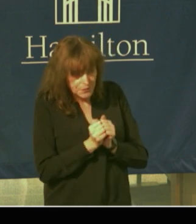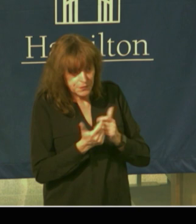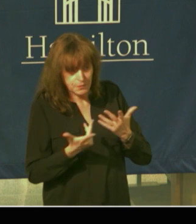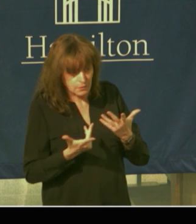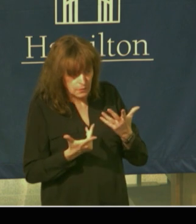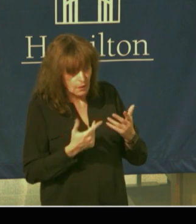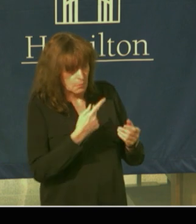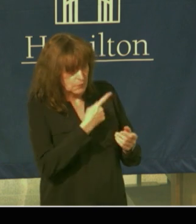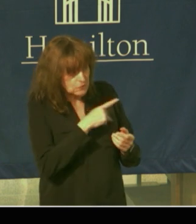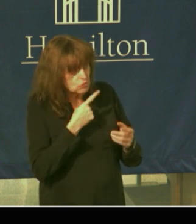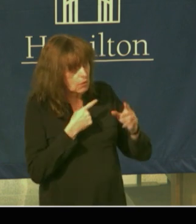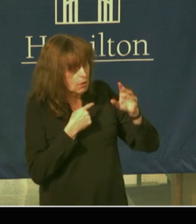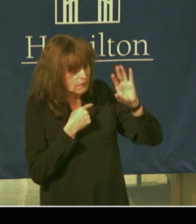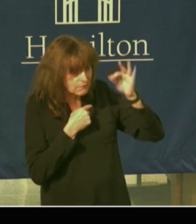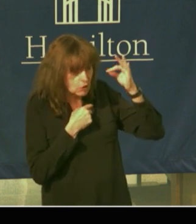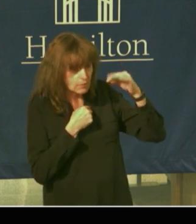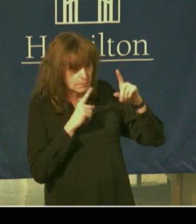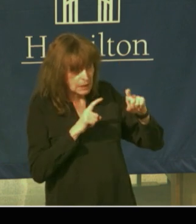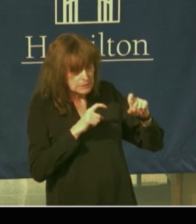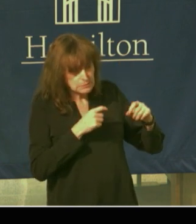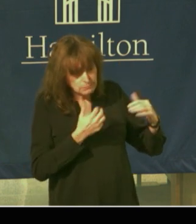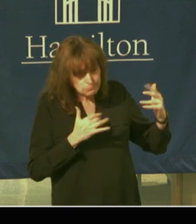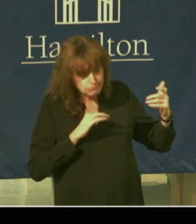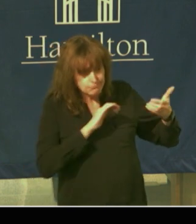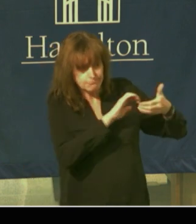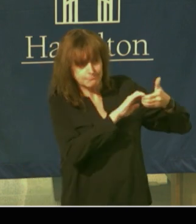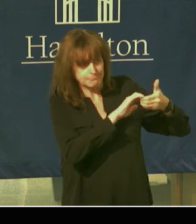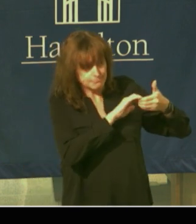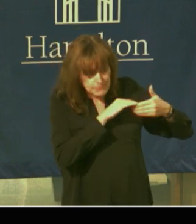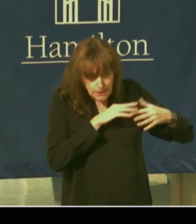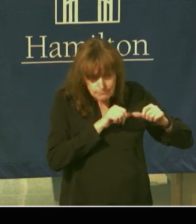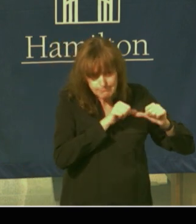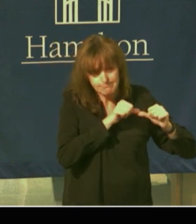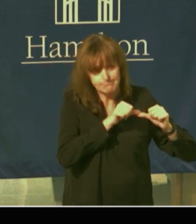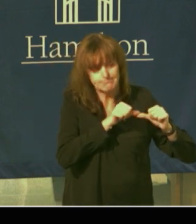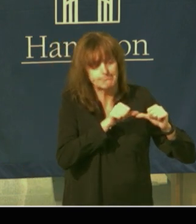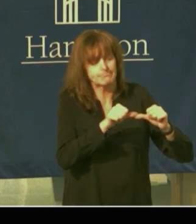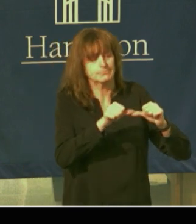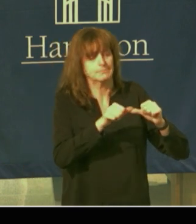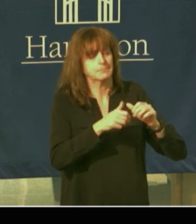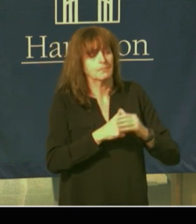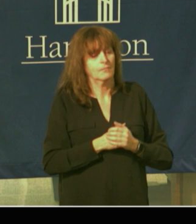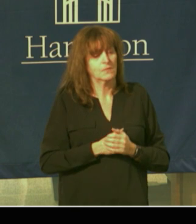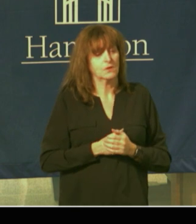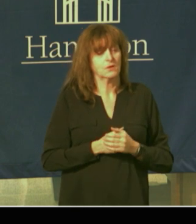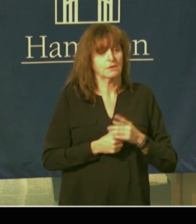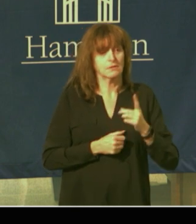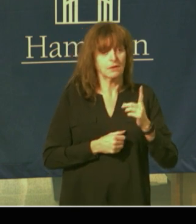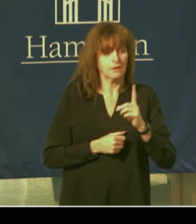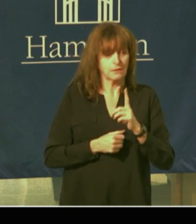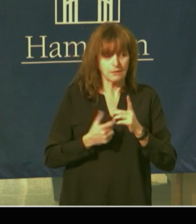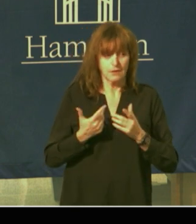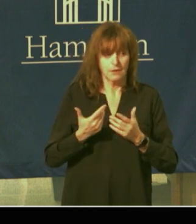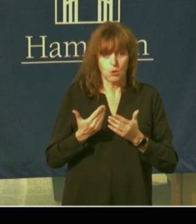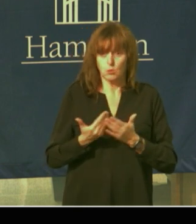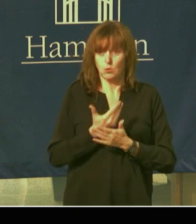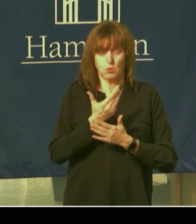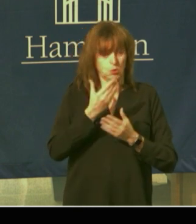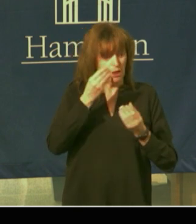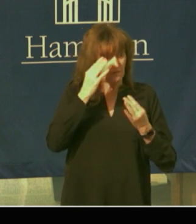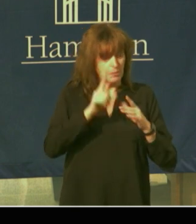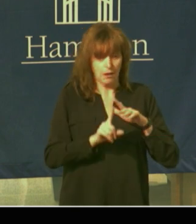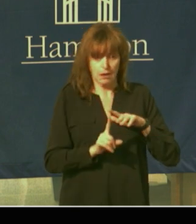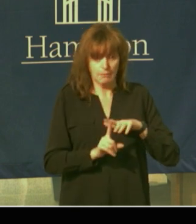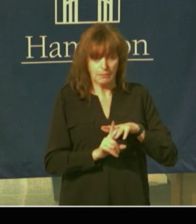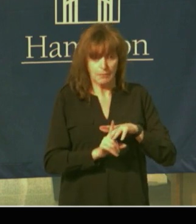moving targets. Well, you know, and each and every day is a journey. But yeah. But the reality is that each and every day, as things